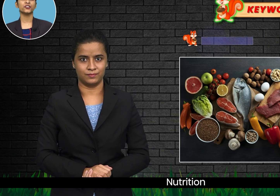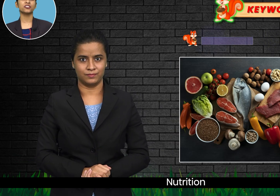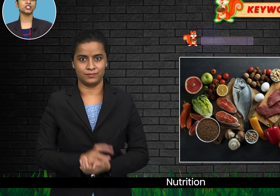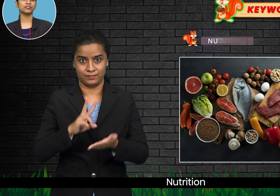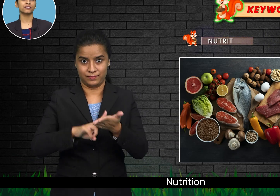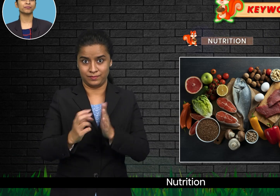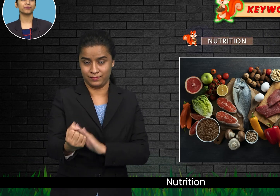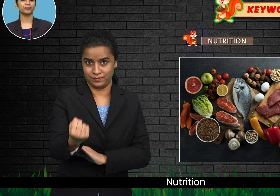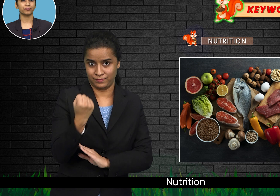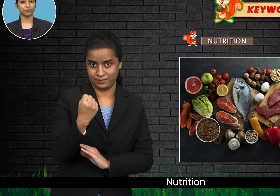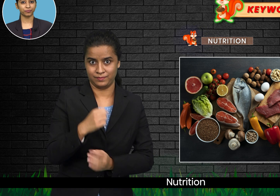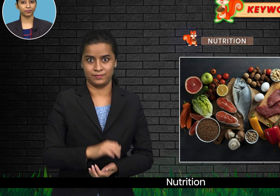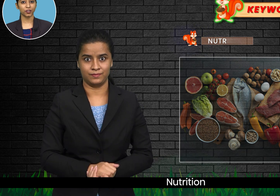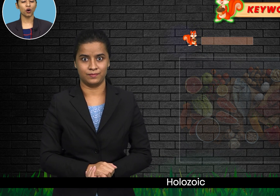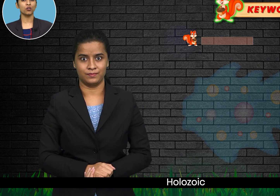nutrition,